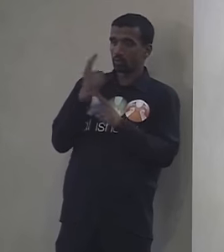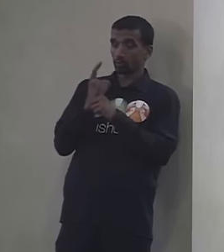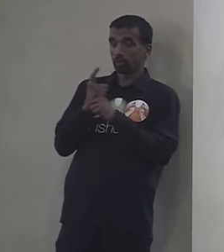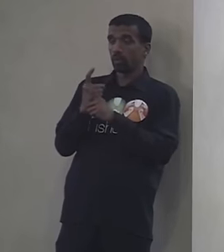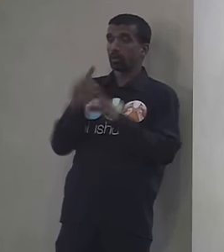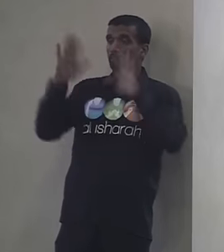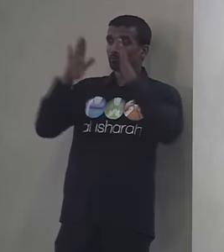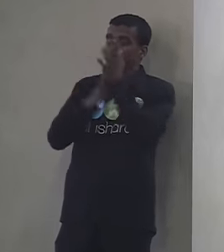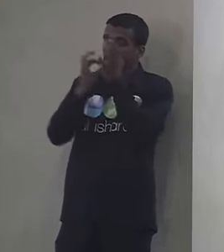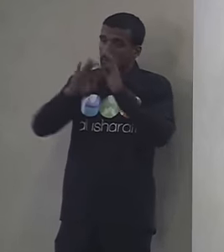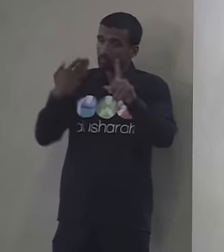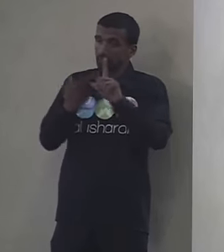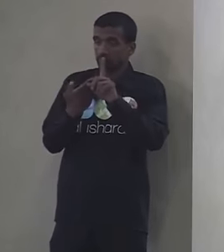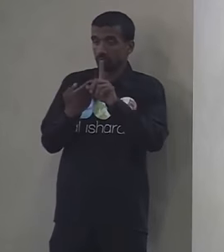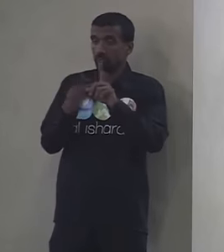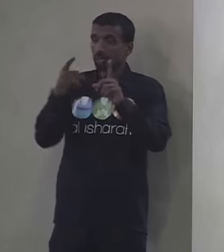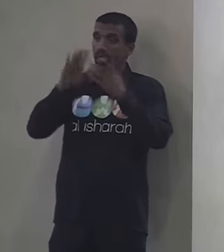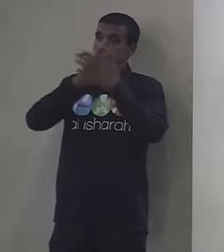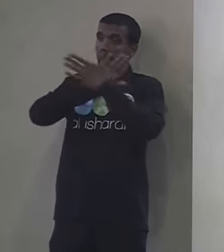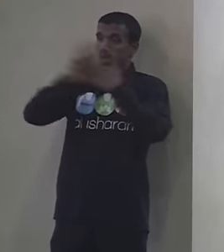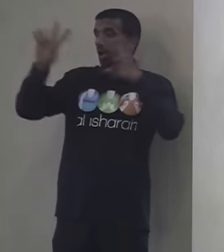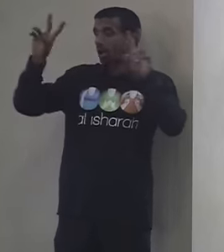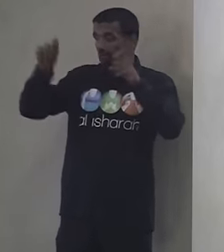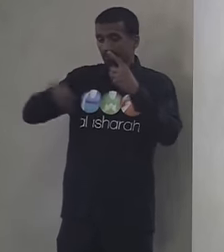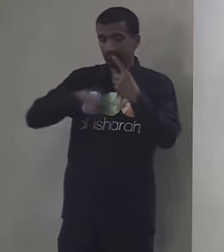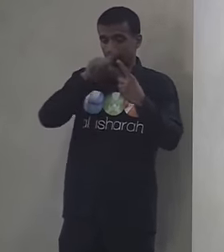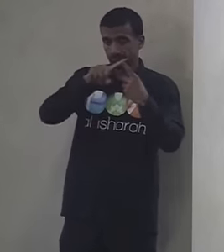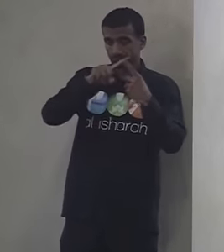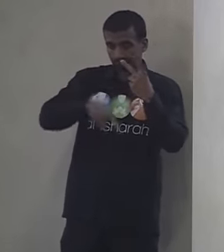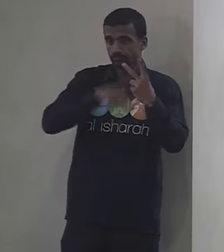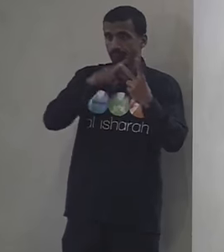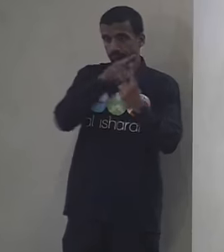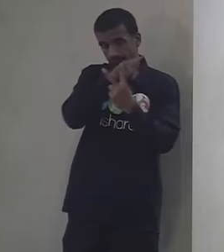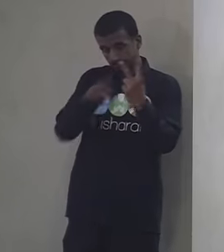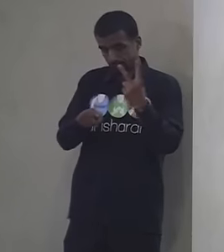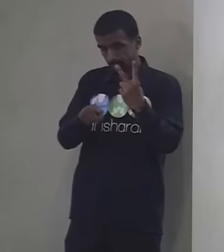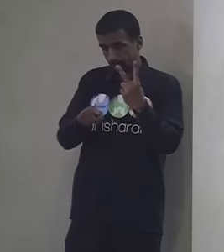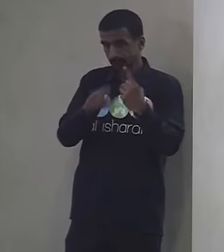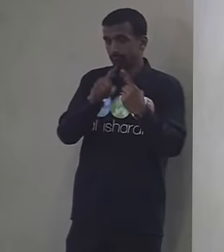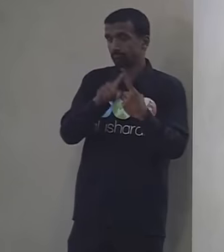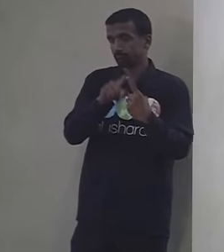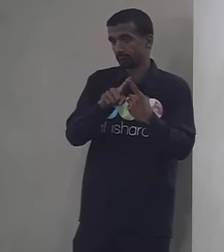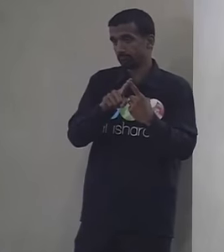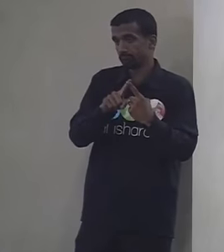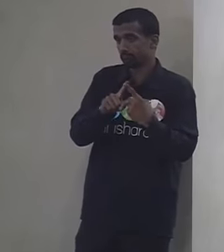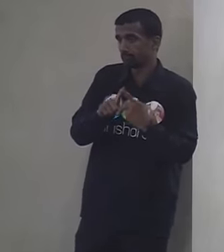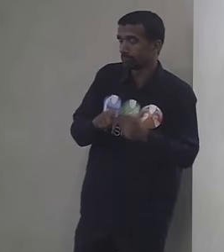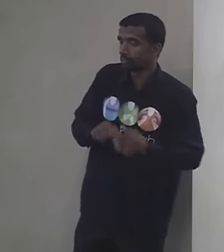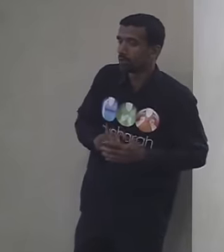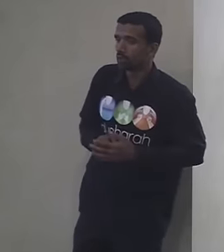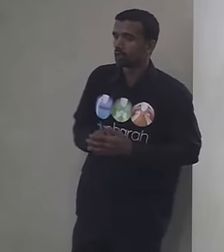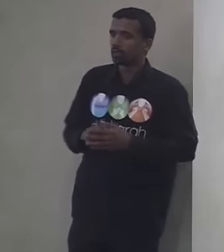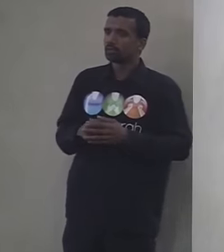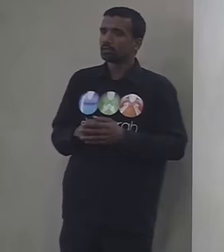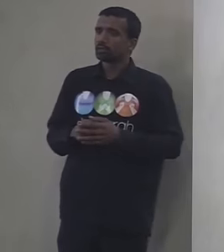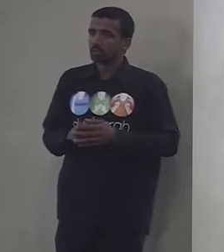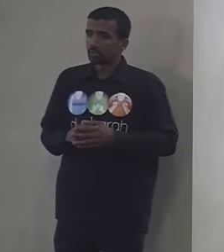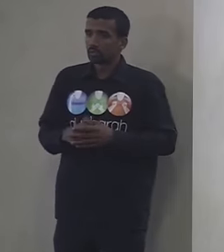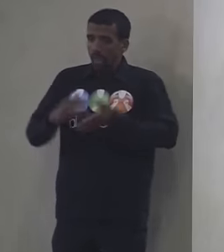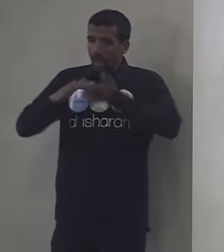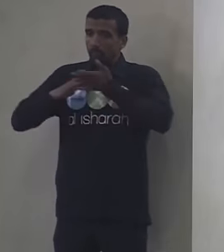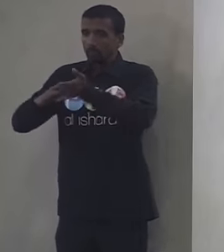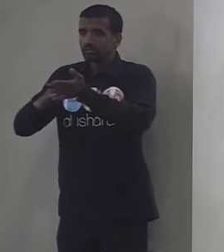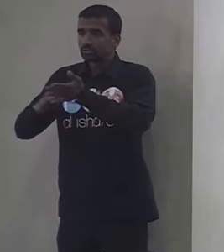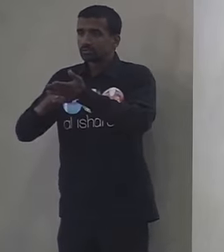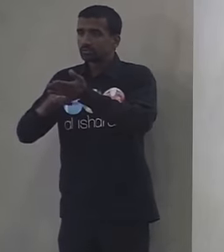wasallam that I wanted to go through. And this is how, even though the message of the surah was to the disbeliever, of course it still applies to